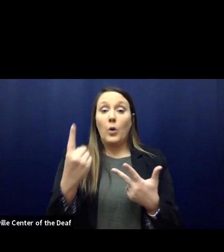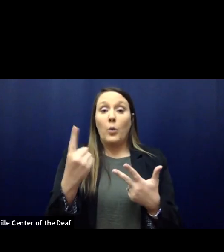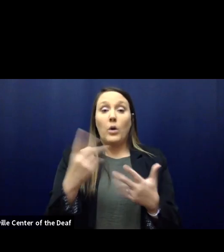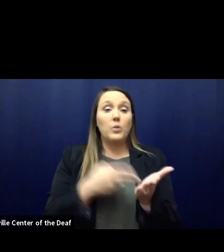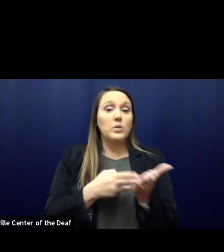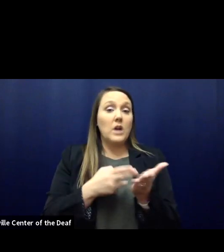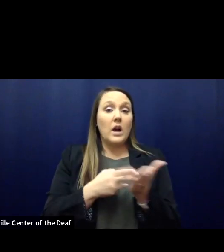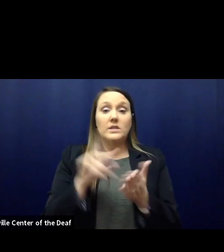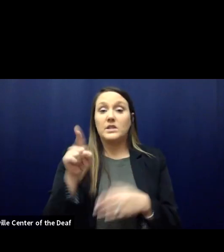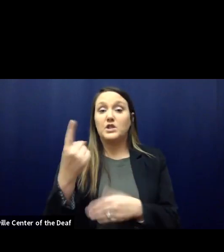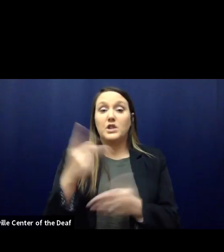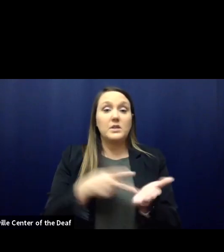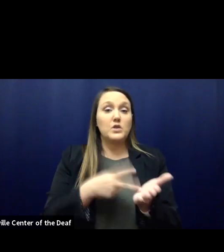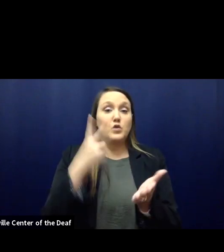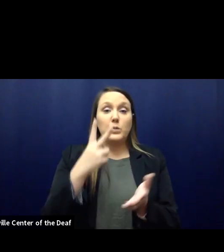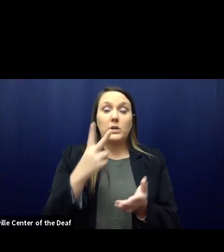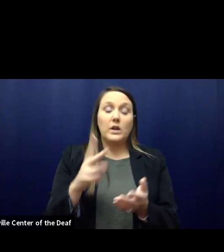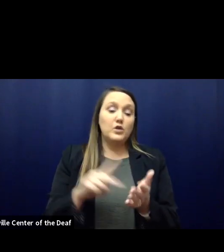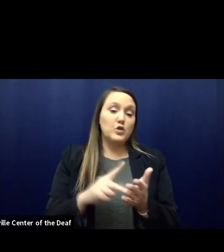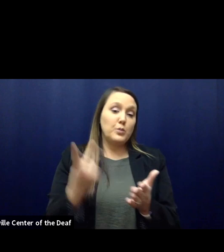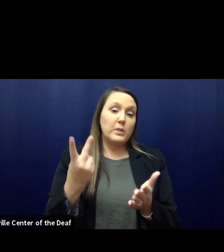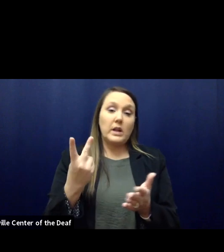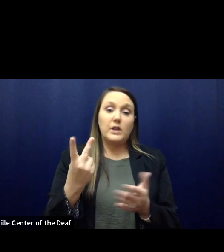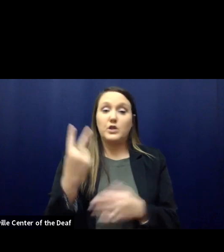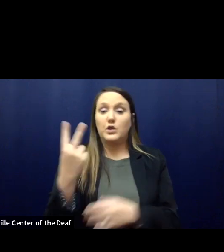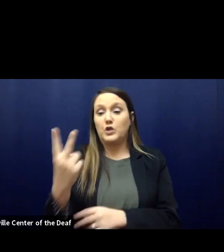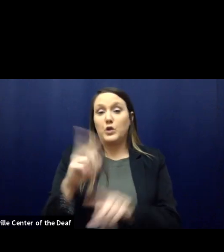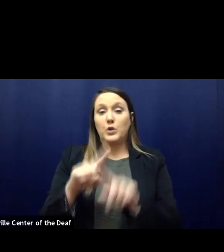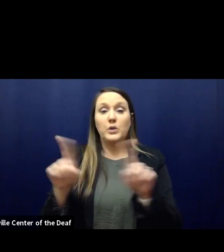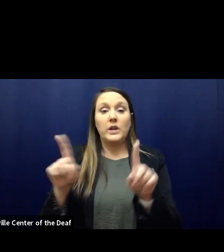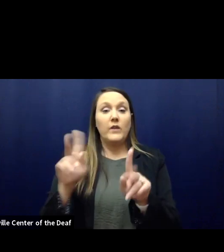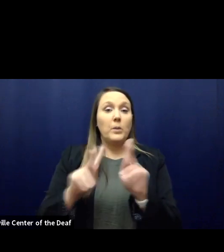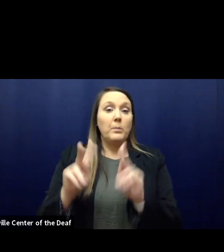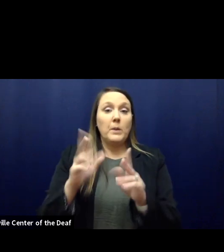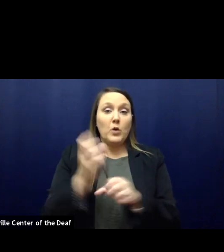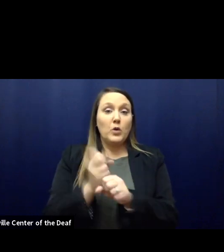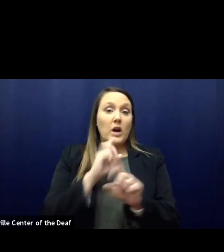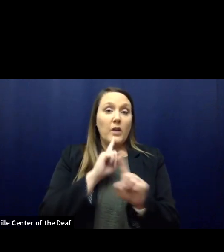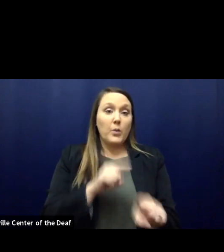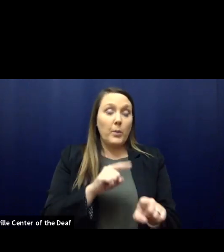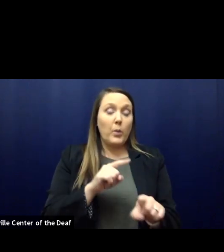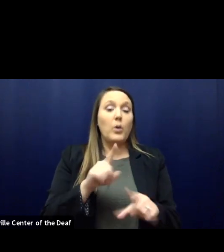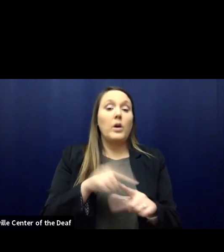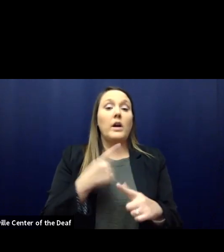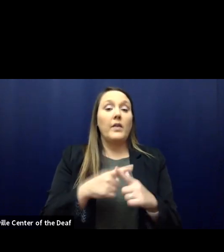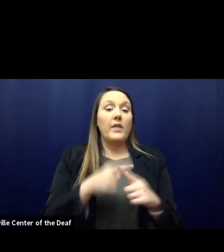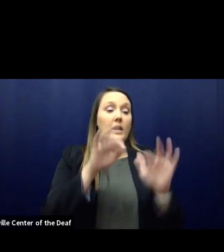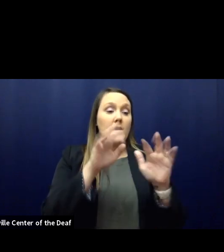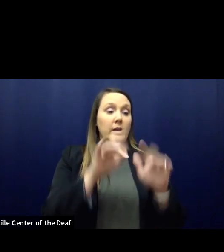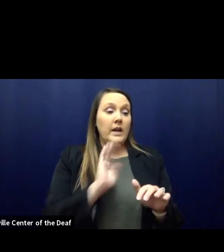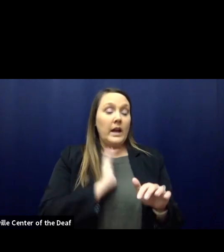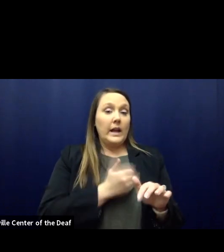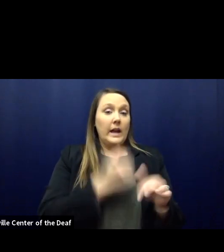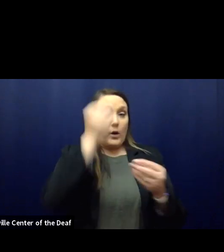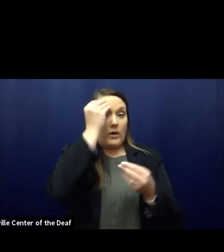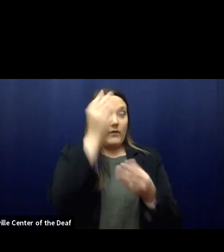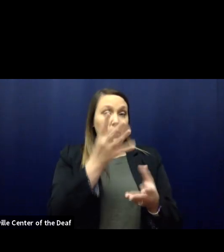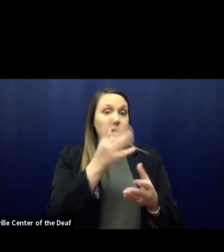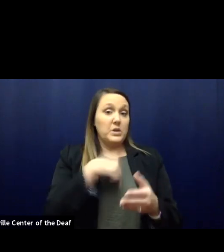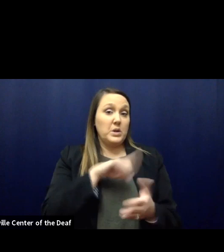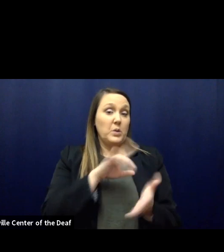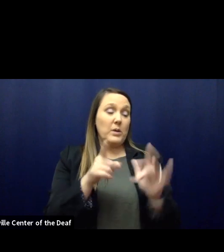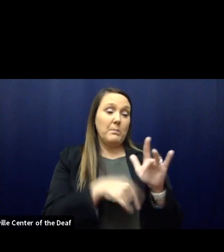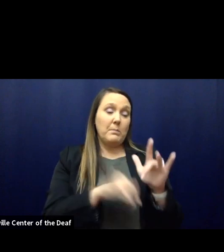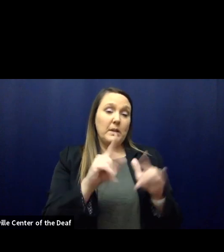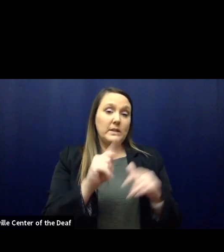just a duplication in that 2 different people received the reports and put them into our information, and we missed it. And we're